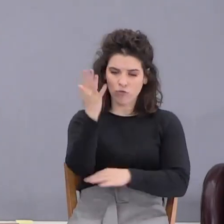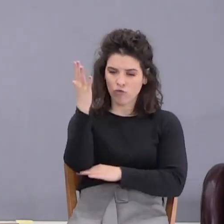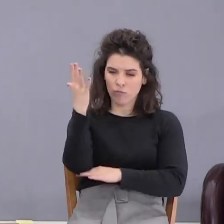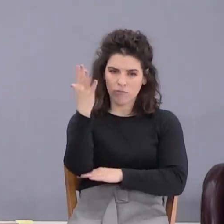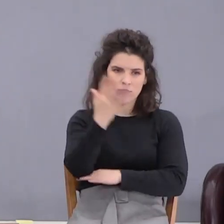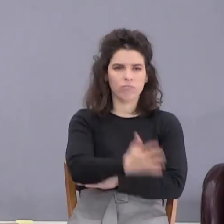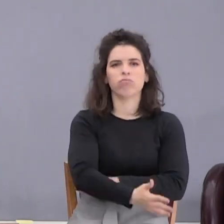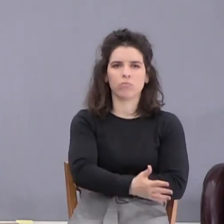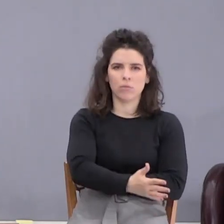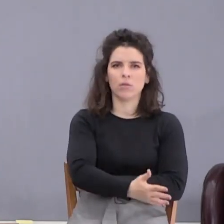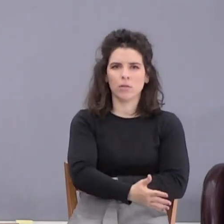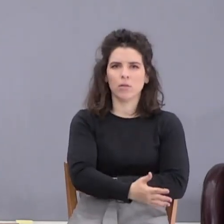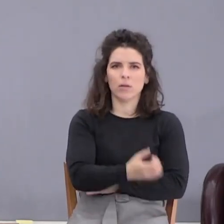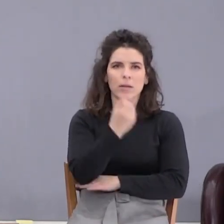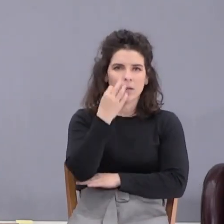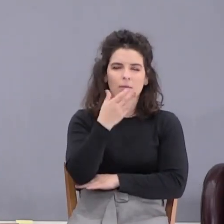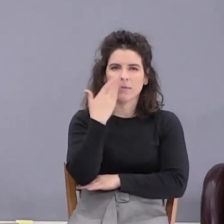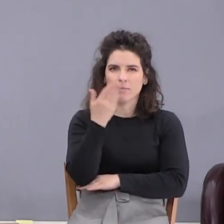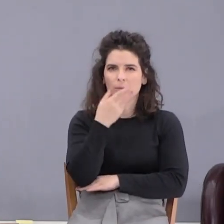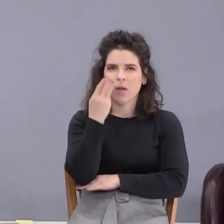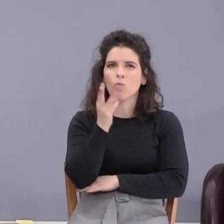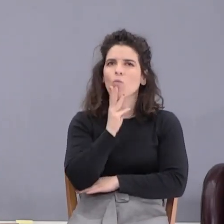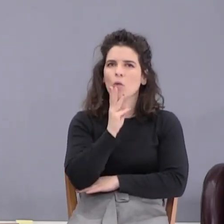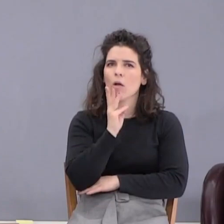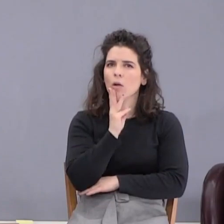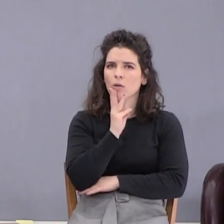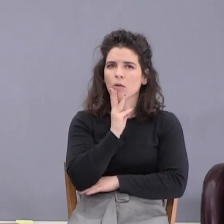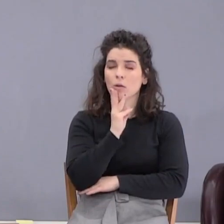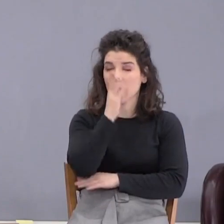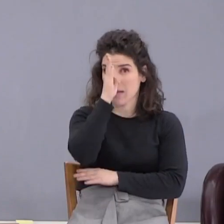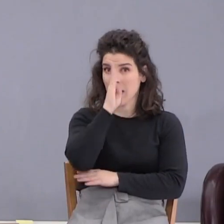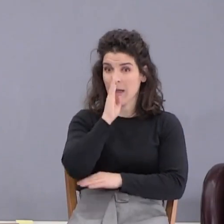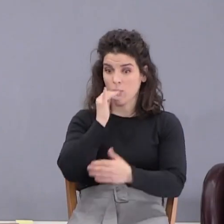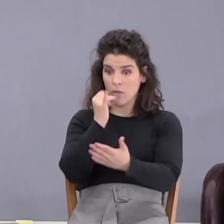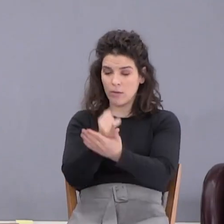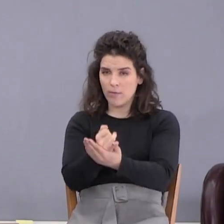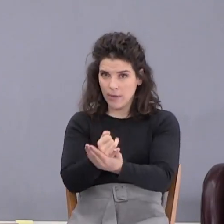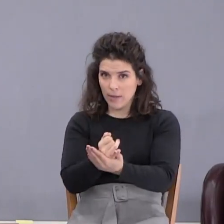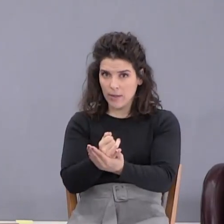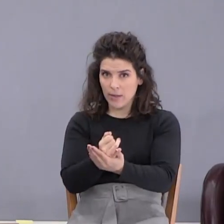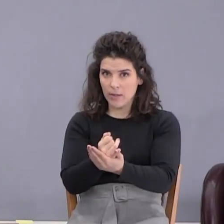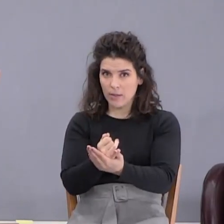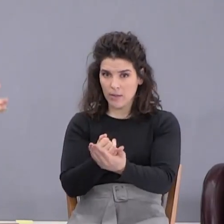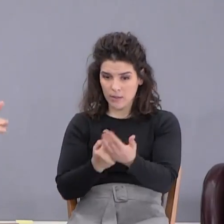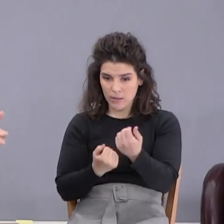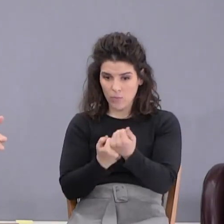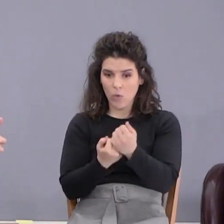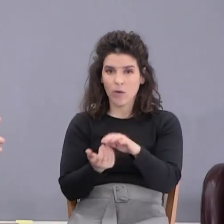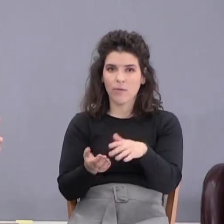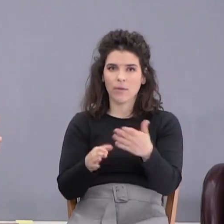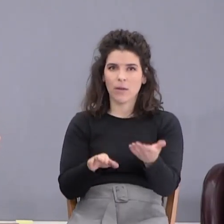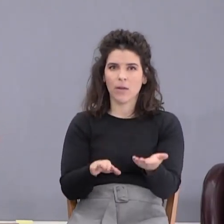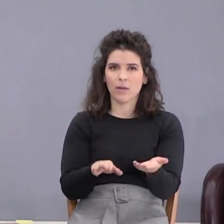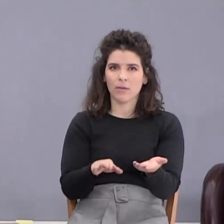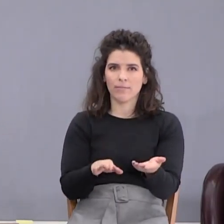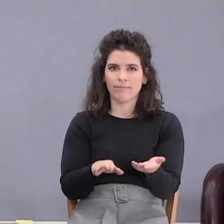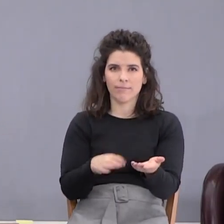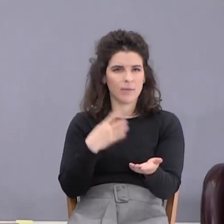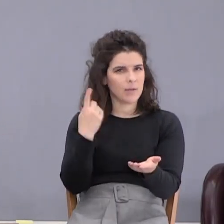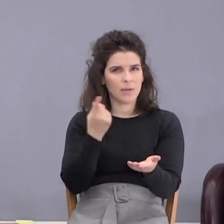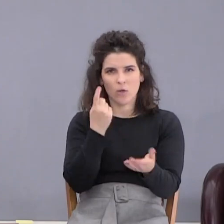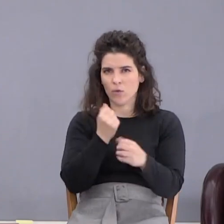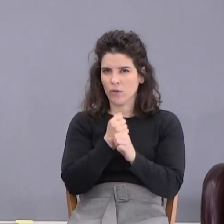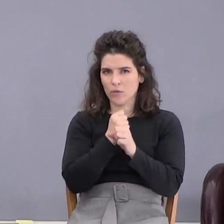at the scent of water, God, who intervenes on behalf of the dead, is the